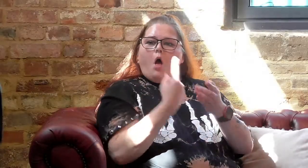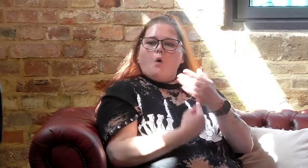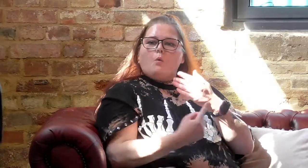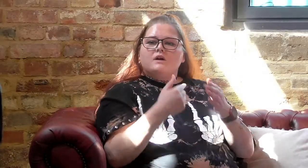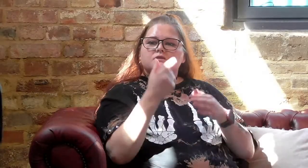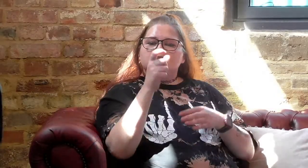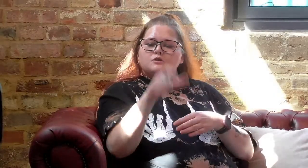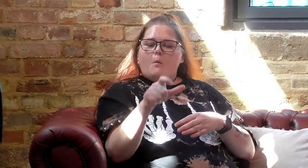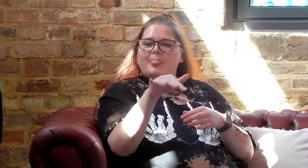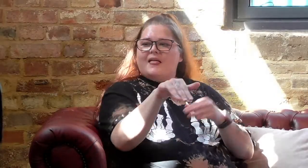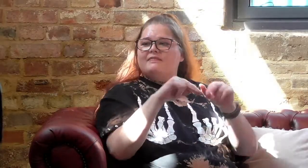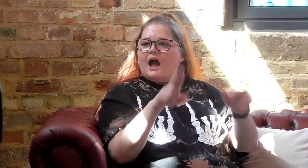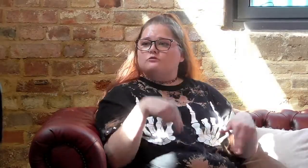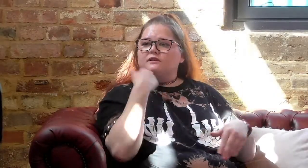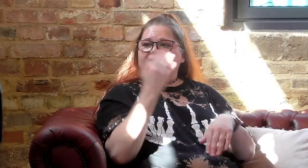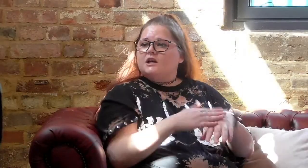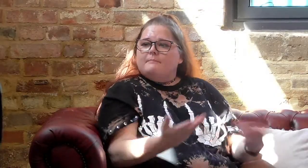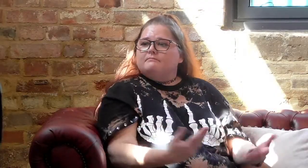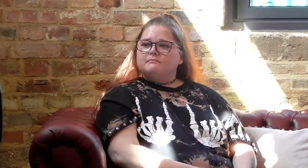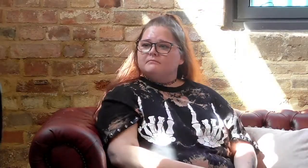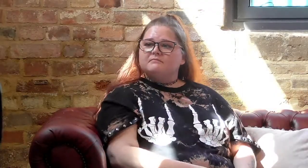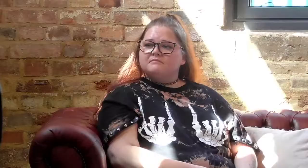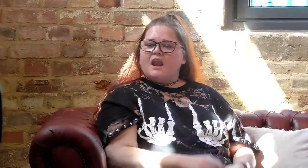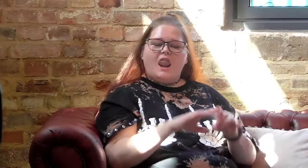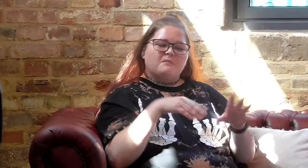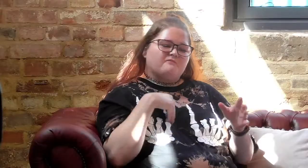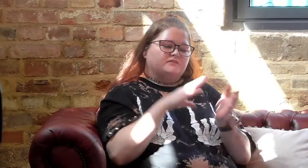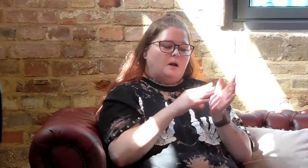Now, we don't really go on holiday. We just have